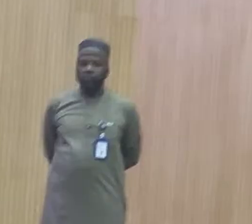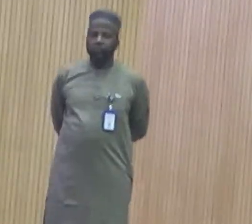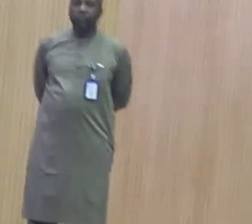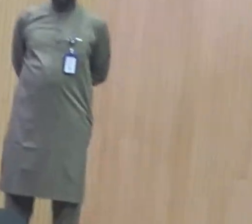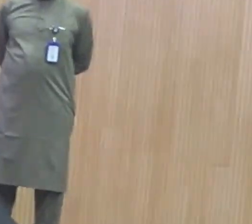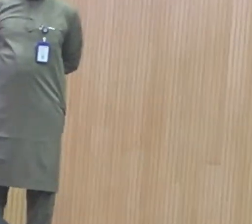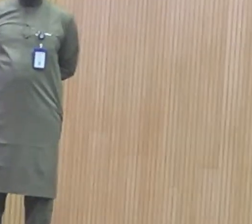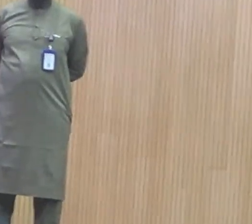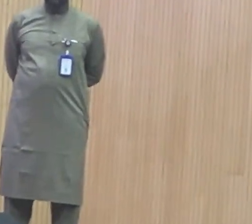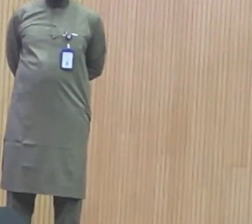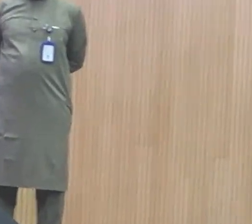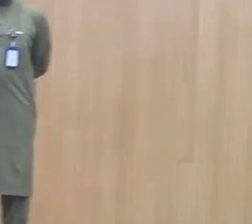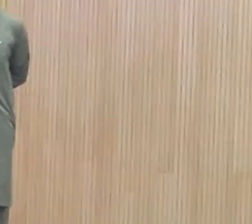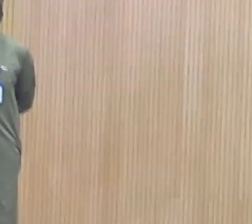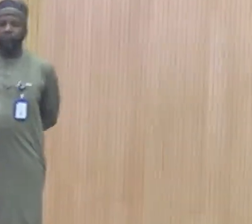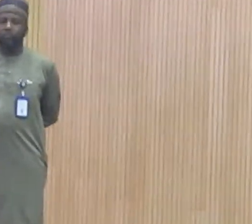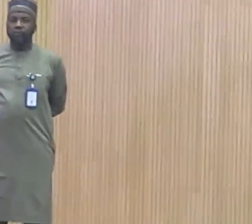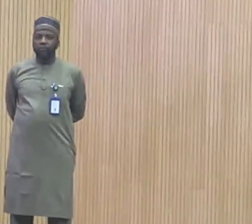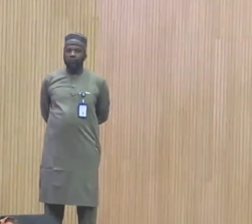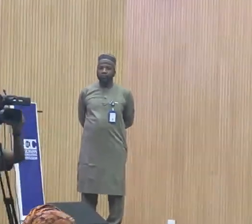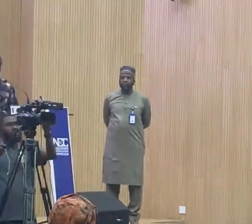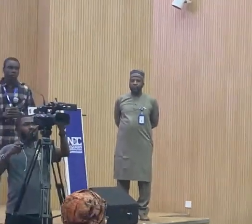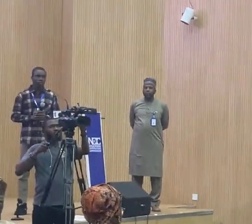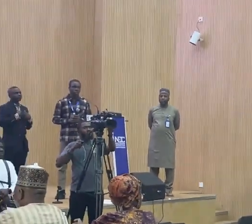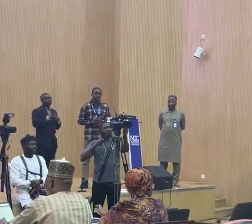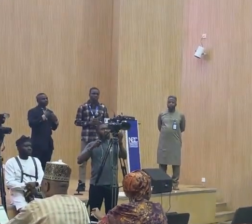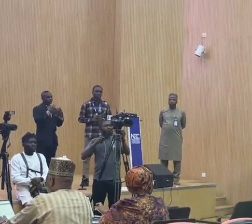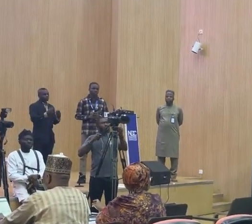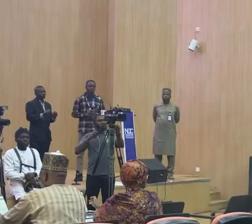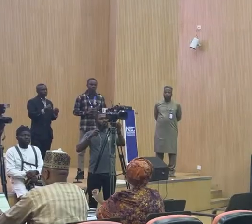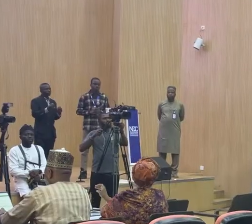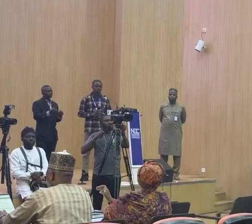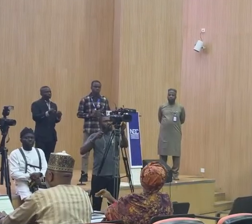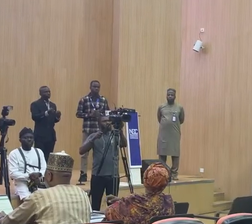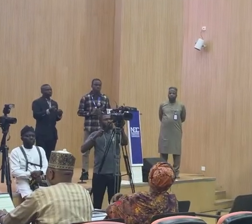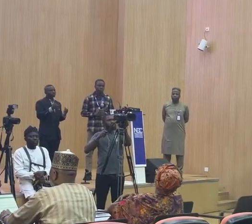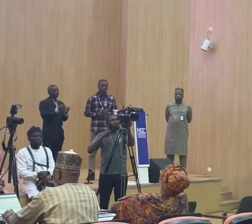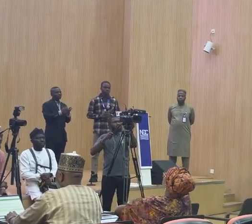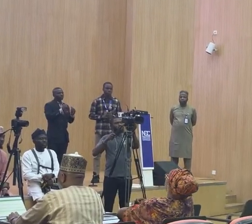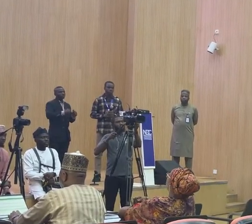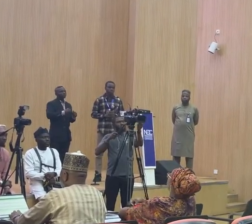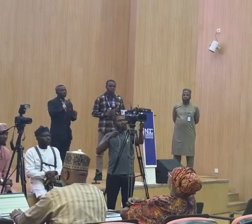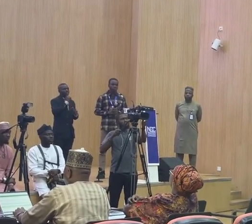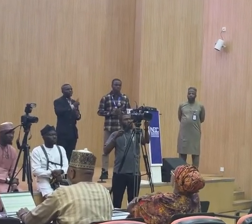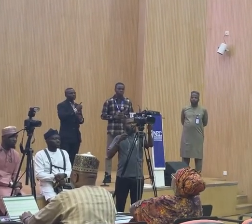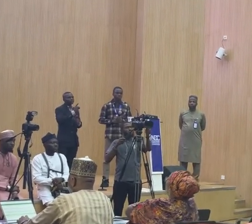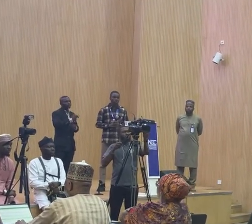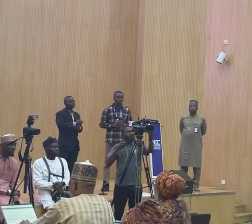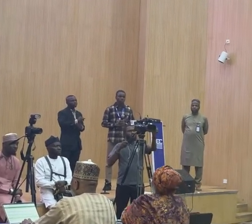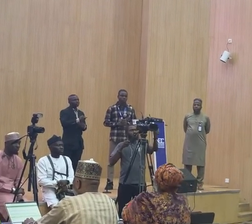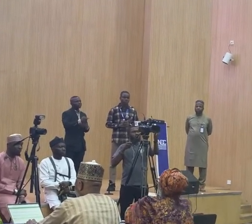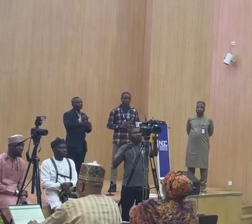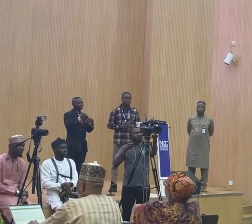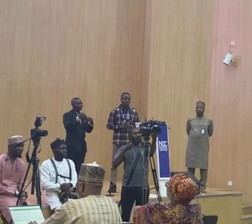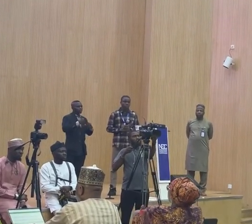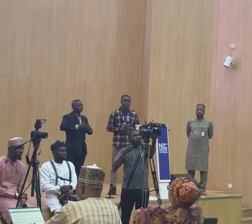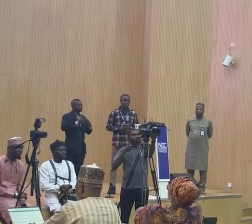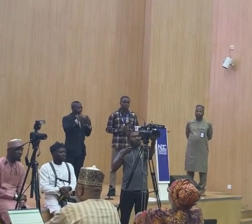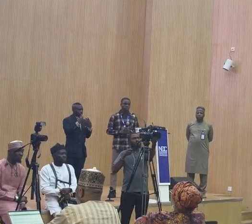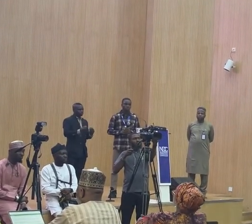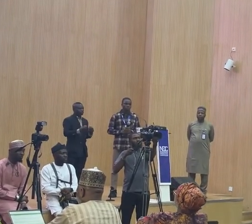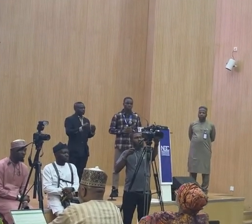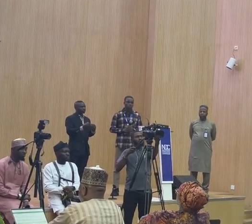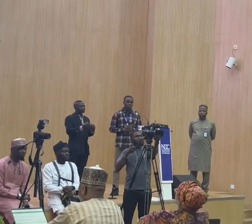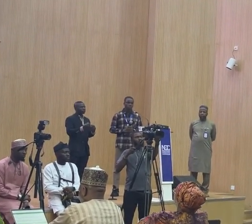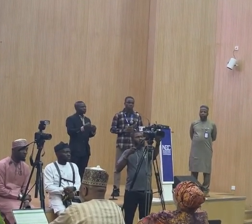to, I think they have solutions that can actually address,